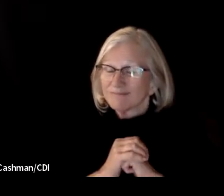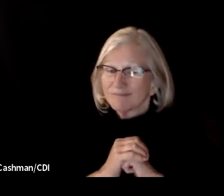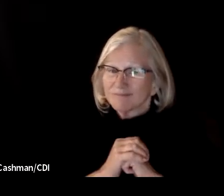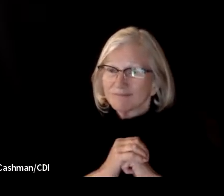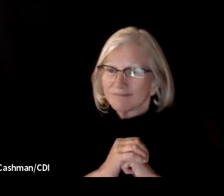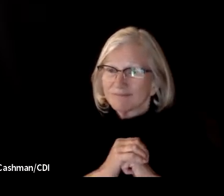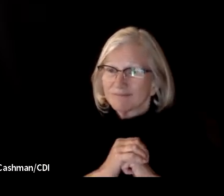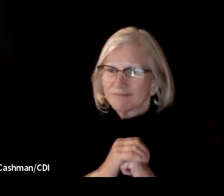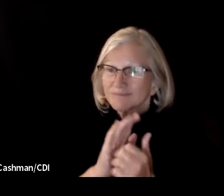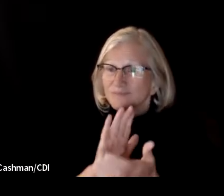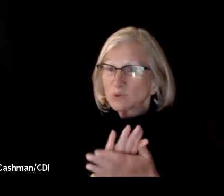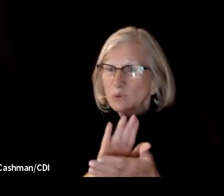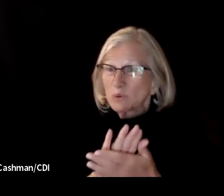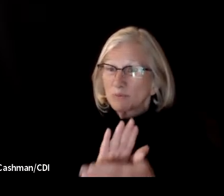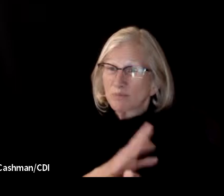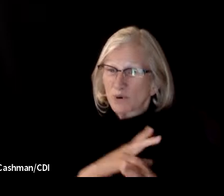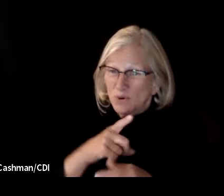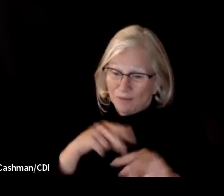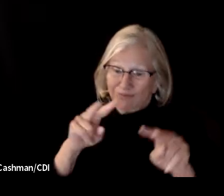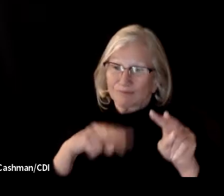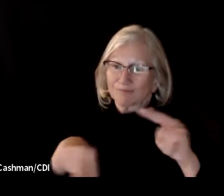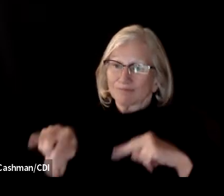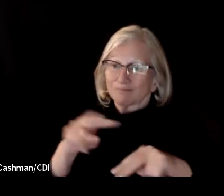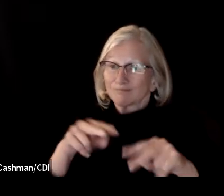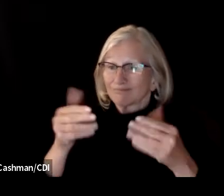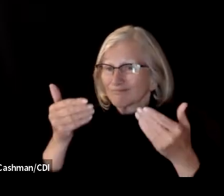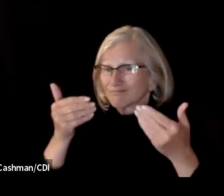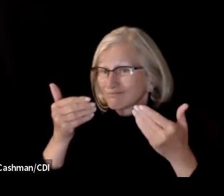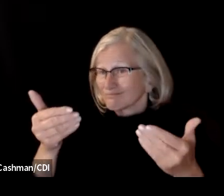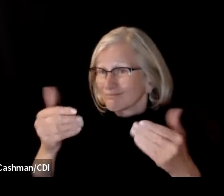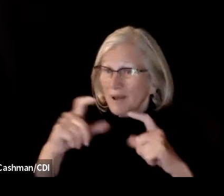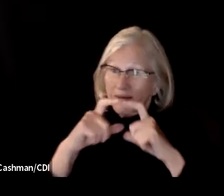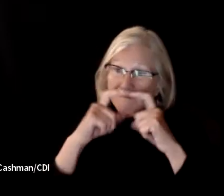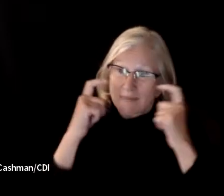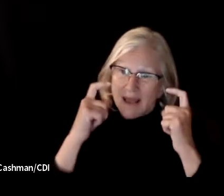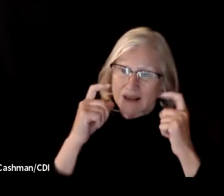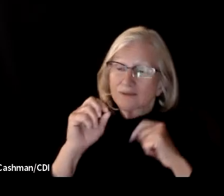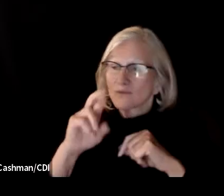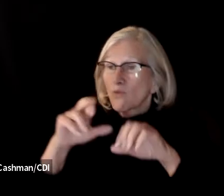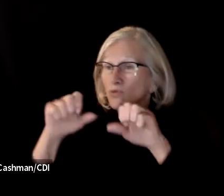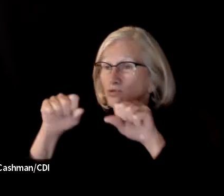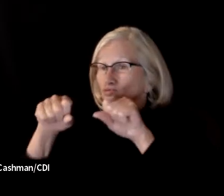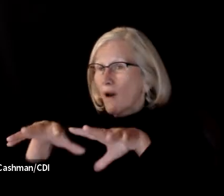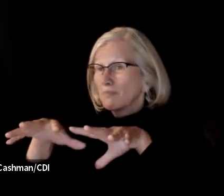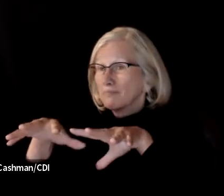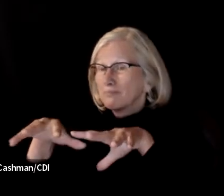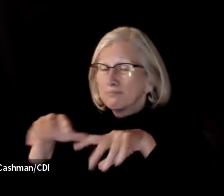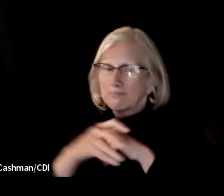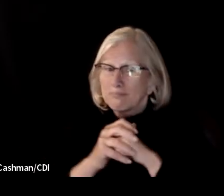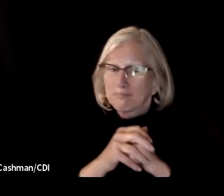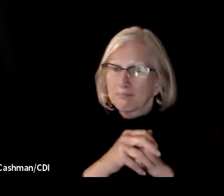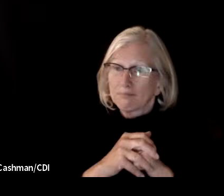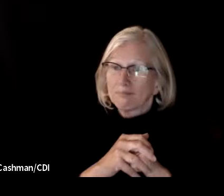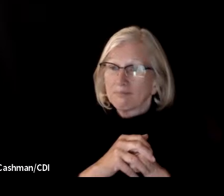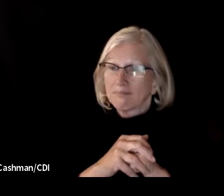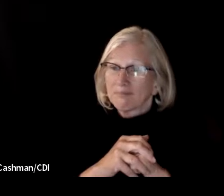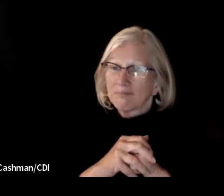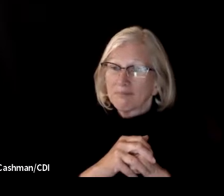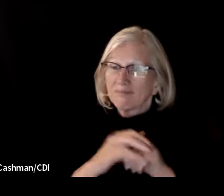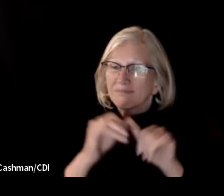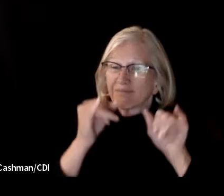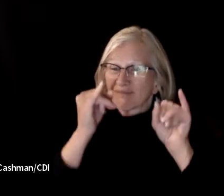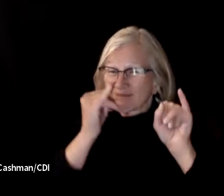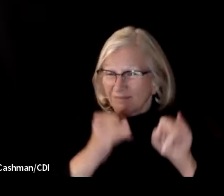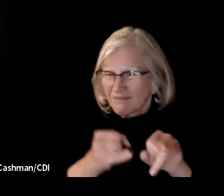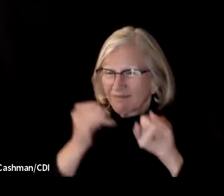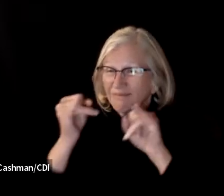are going to be including a masking policy. And again, a mandate. So an individual school district could